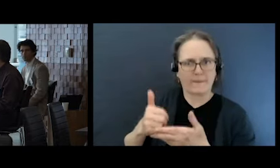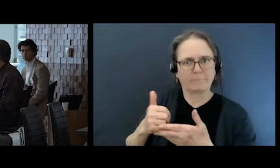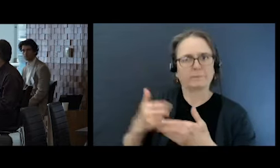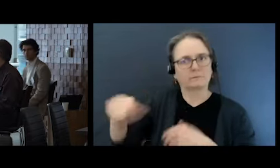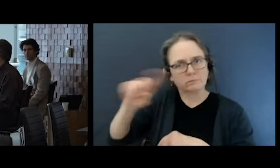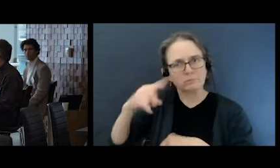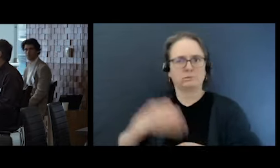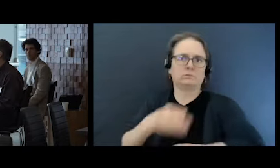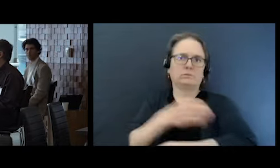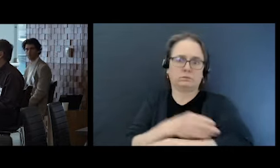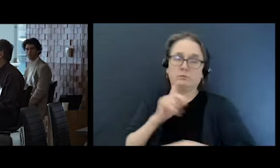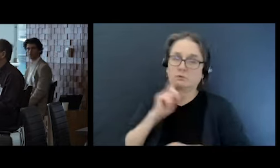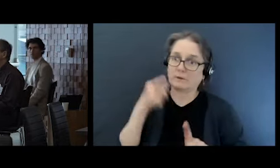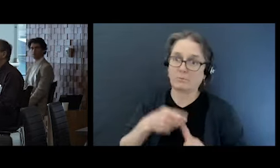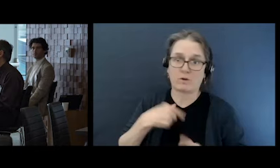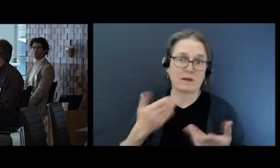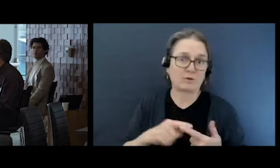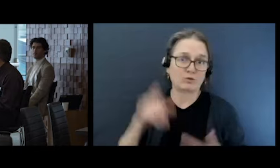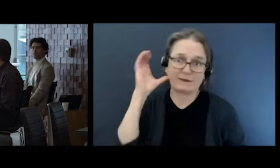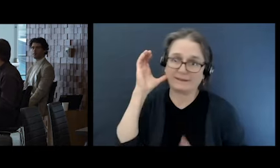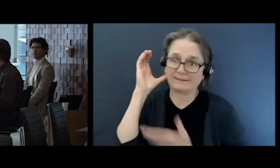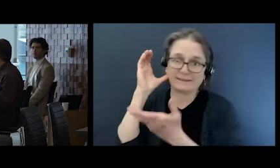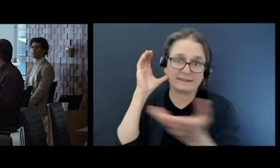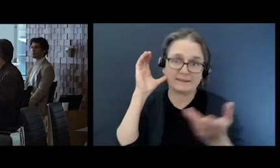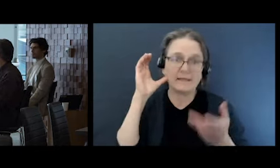from the knowledge of what people really need in the world.